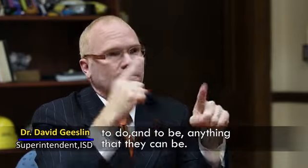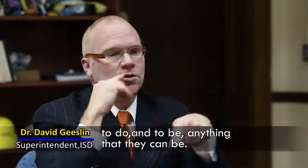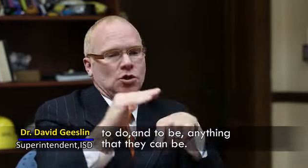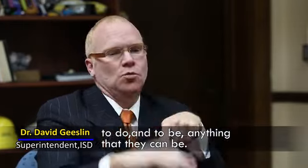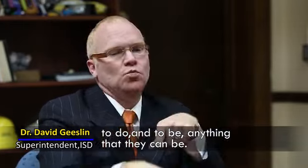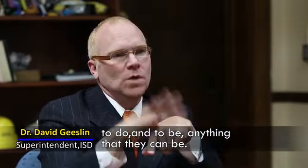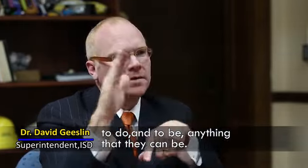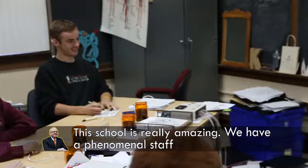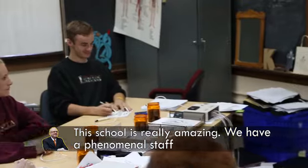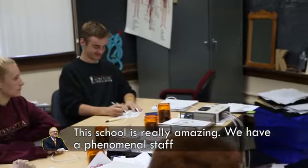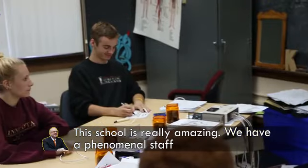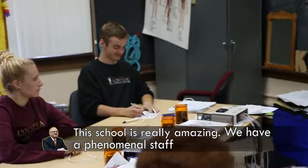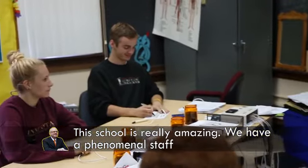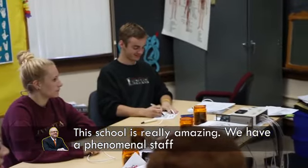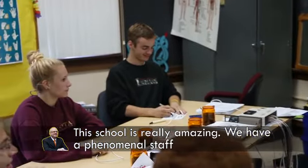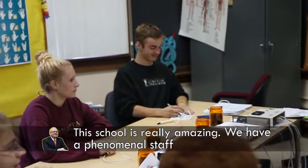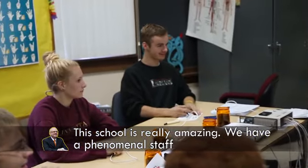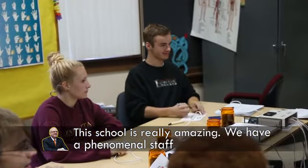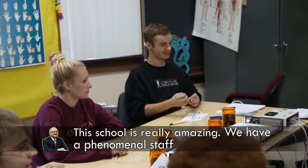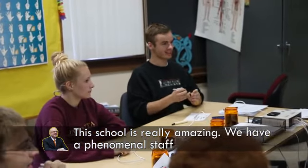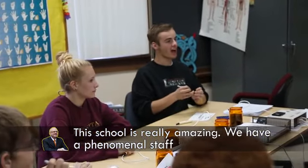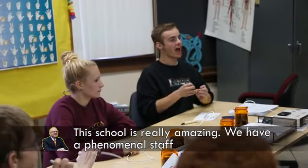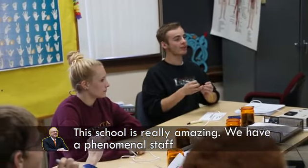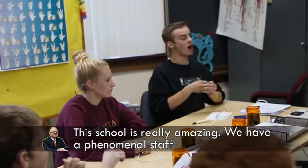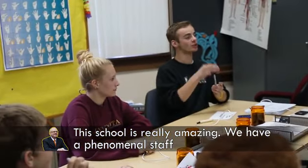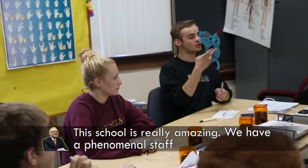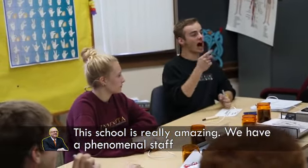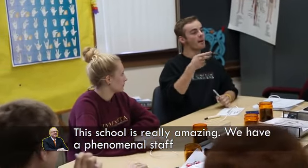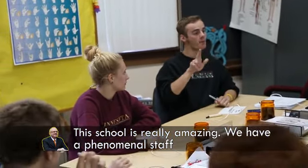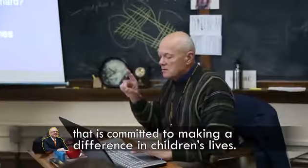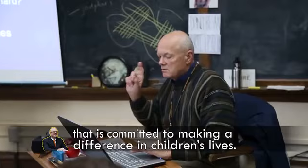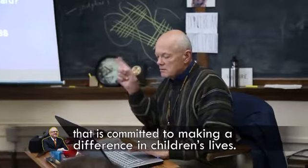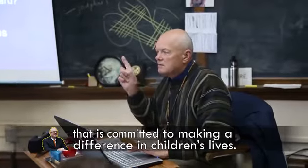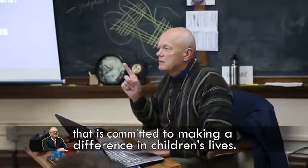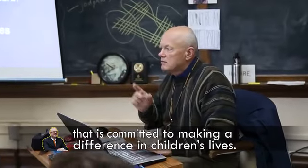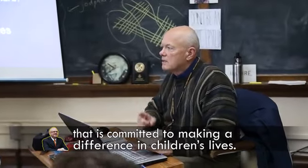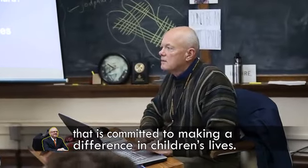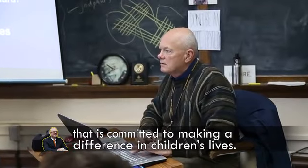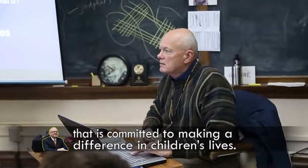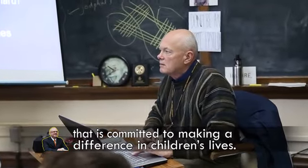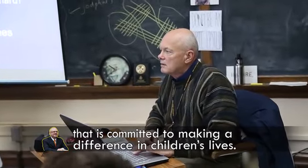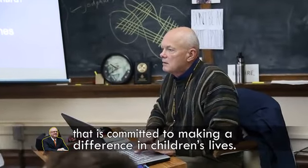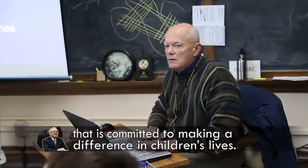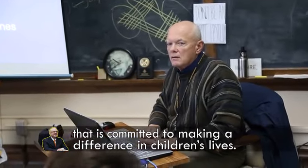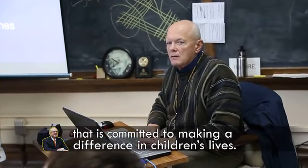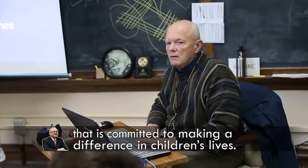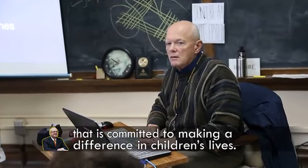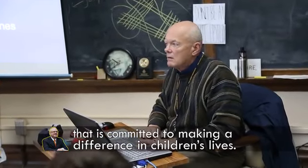be. This school is really amazing. We have a phenomenal staff that is committed to making a difference in children's